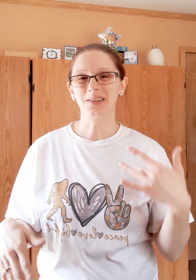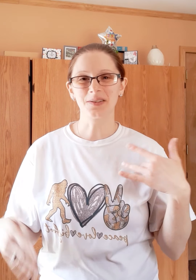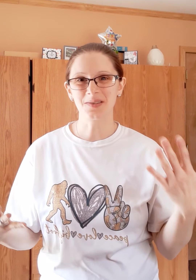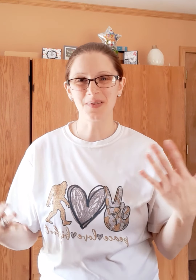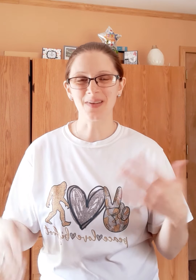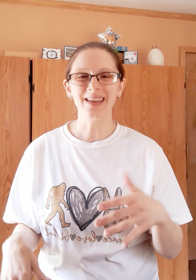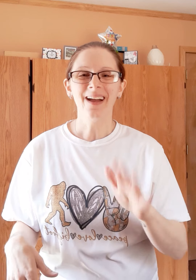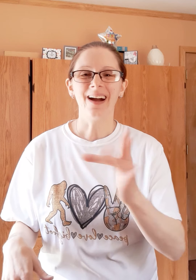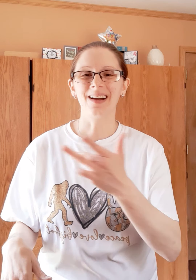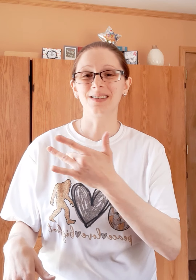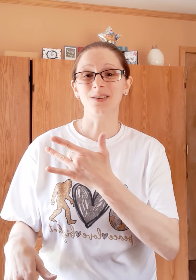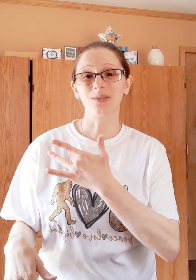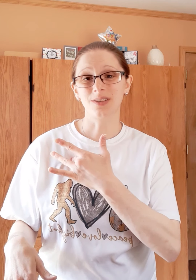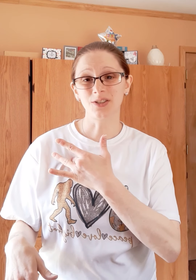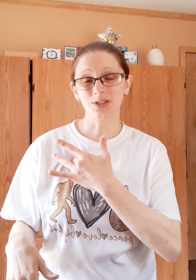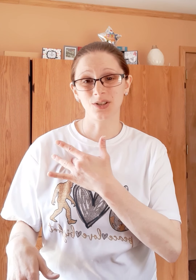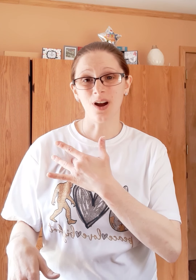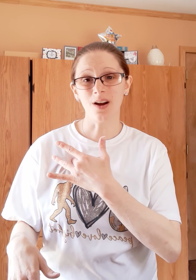it to my right. So touch it to your heart,